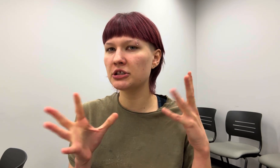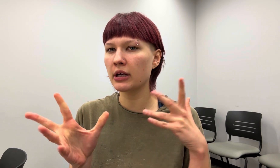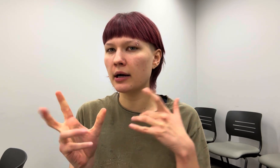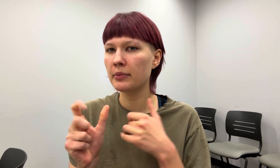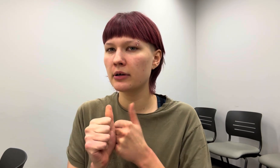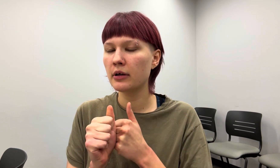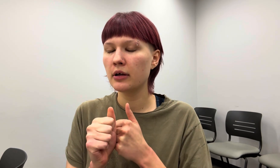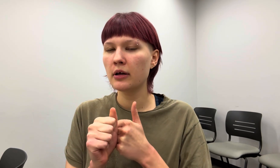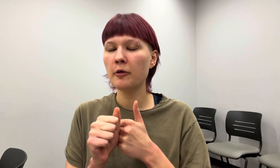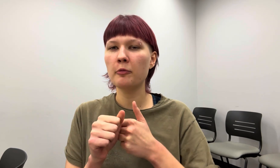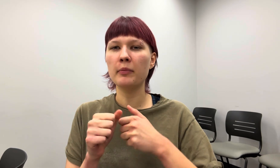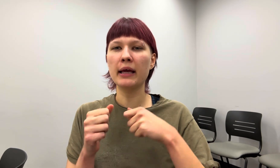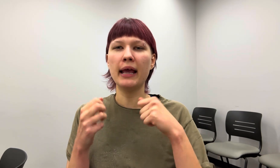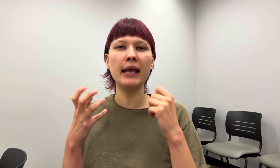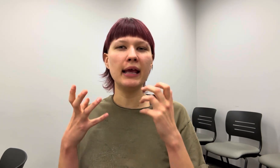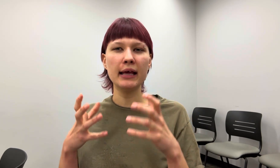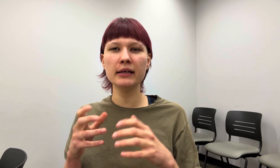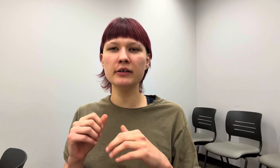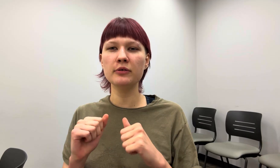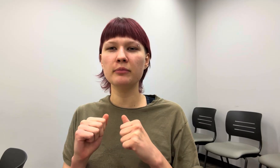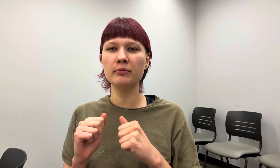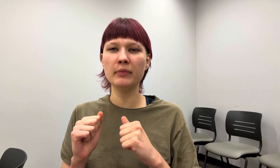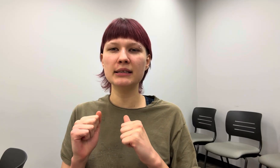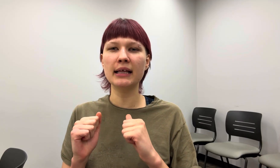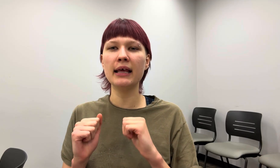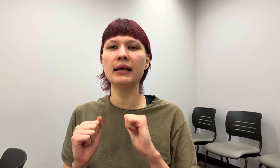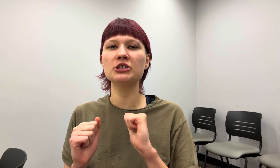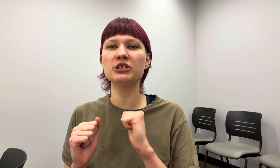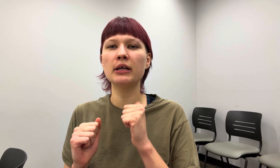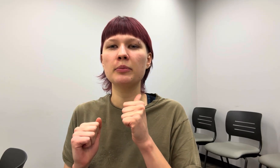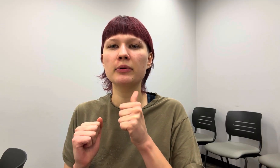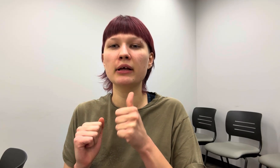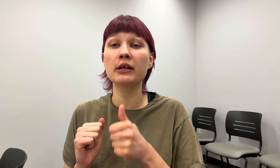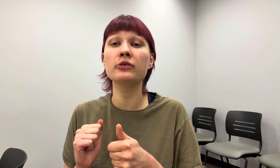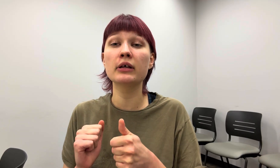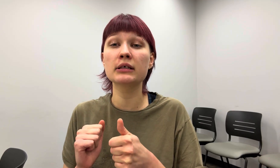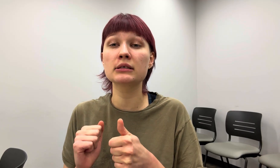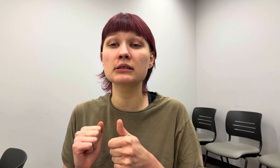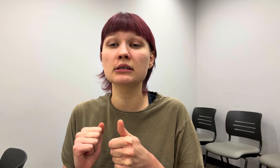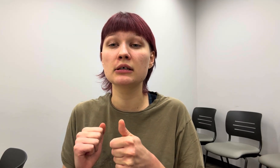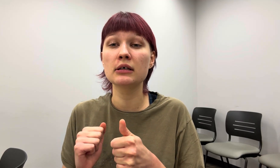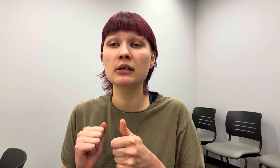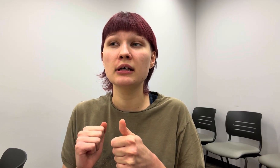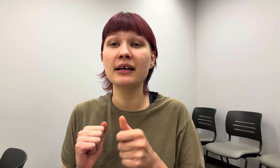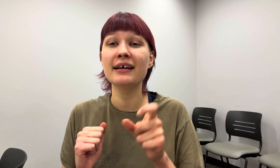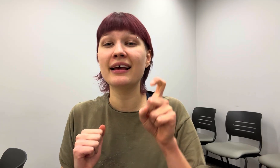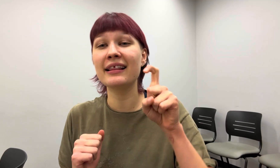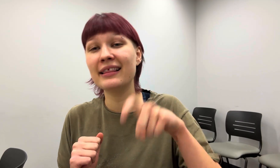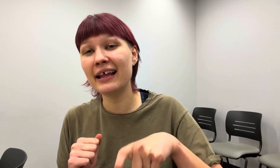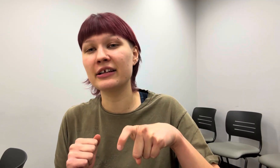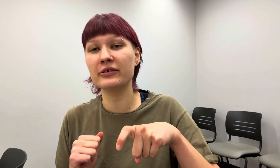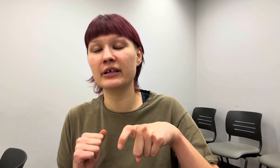up, my hand makes the hand shape and I do this, and then I do this.